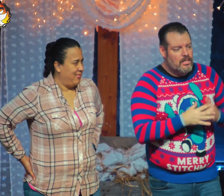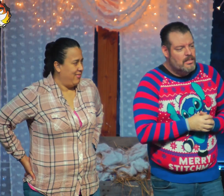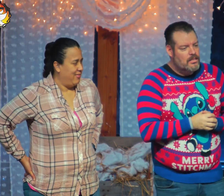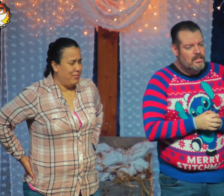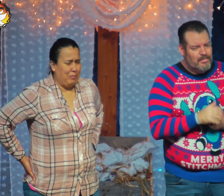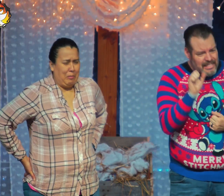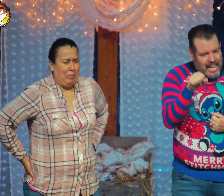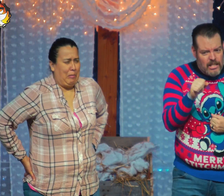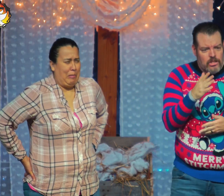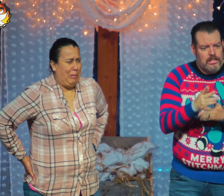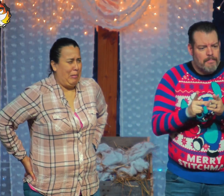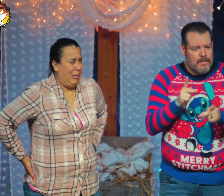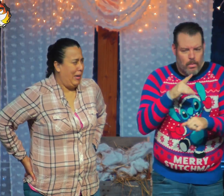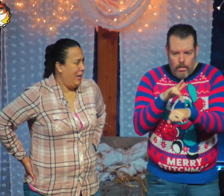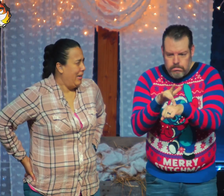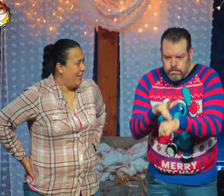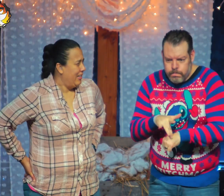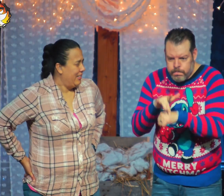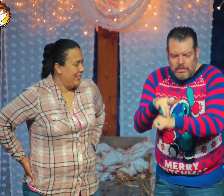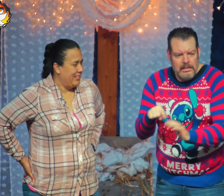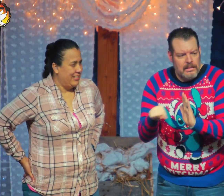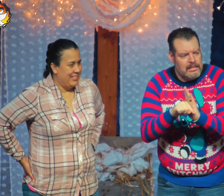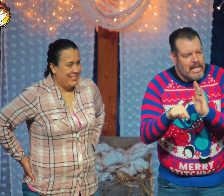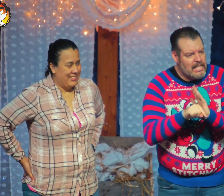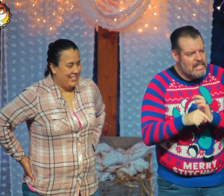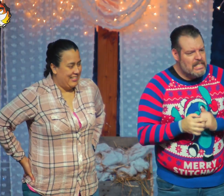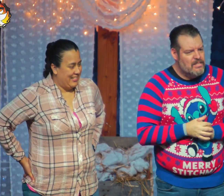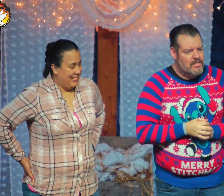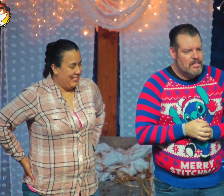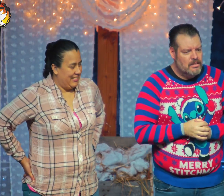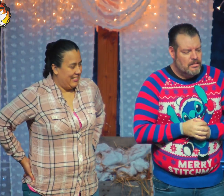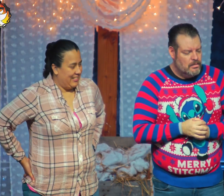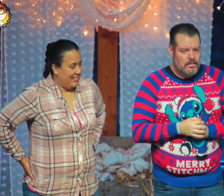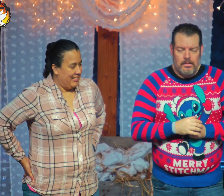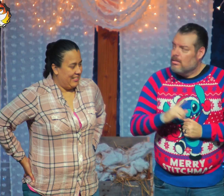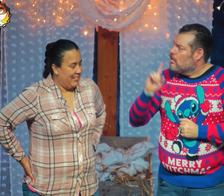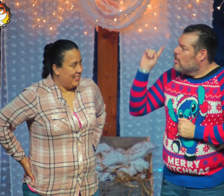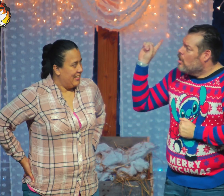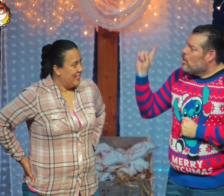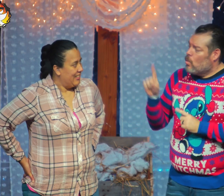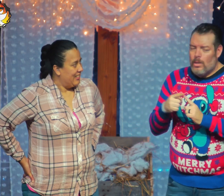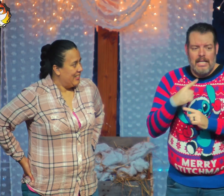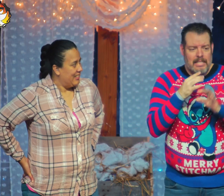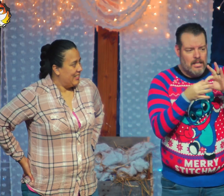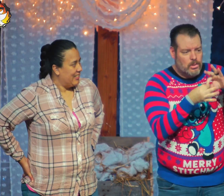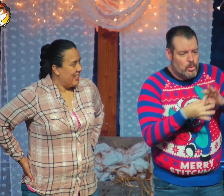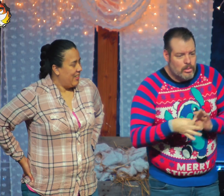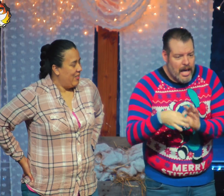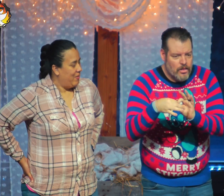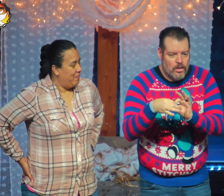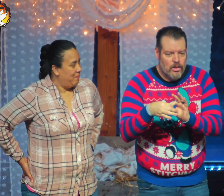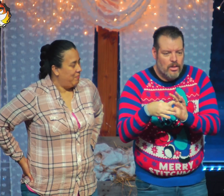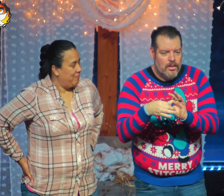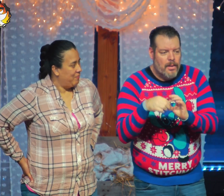I remember in 2005, May 15th, she burned my dinner and I'm still mad at her for